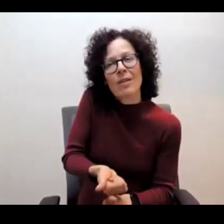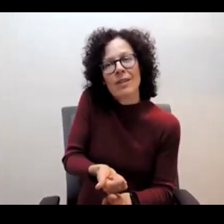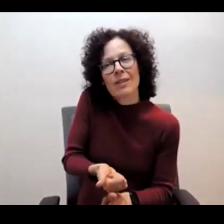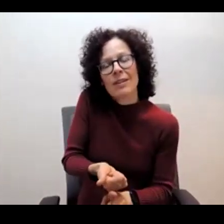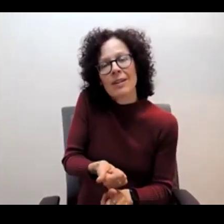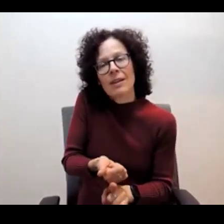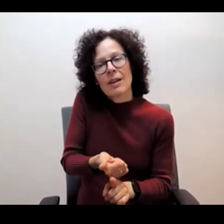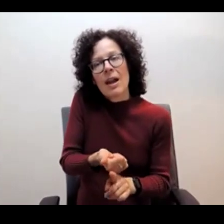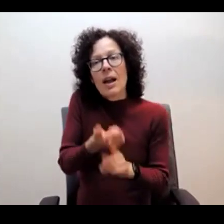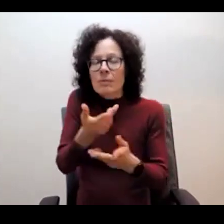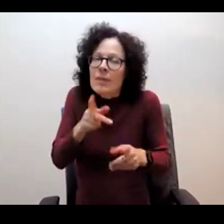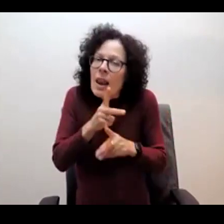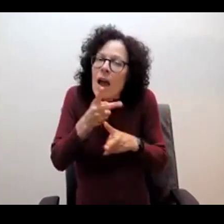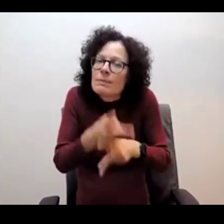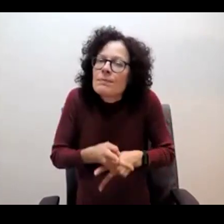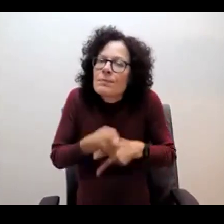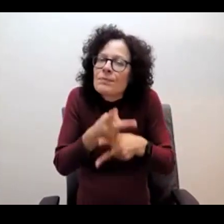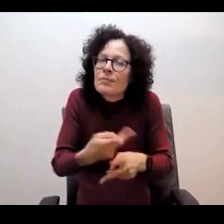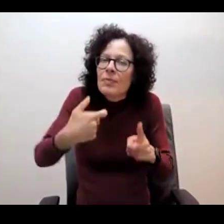Nurturing the kidneys,